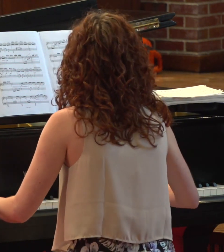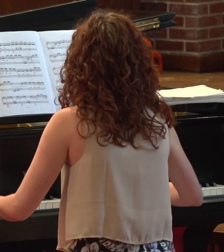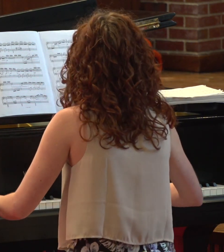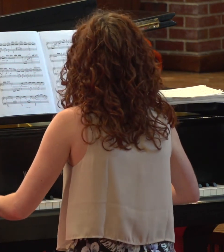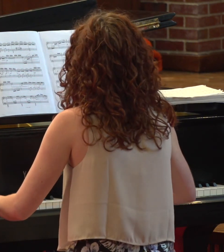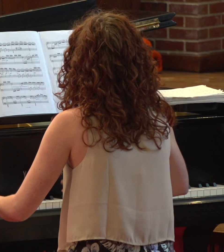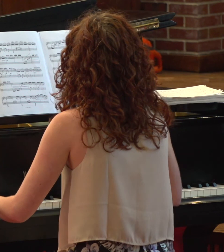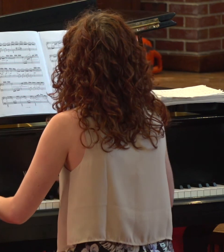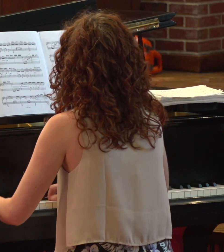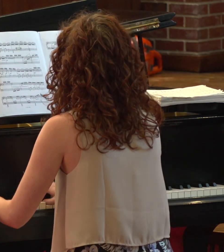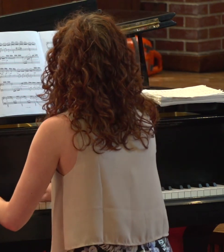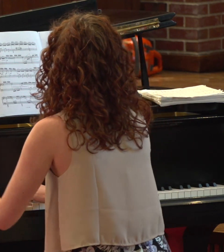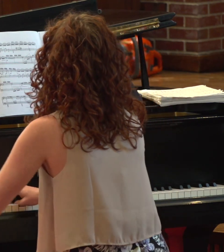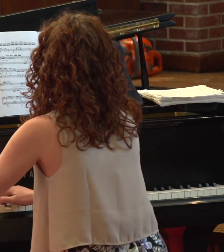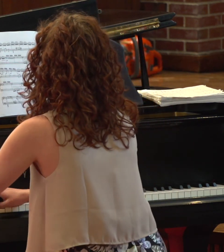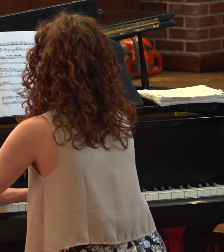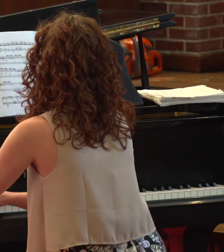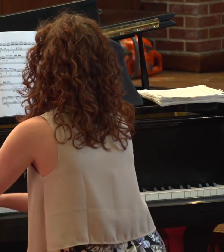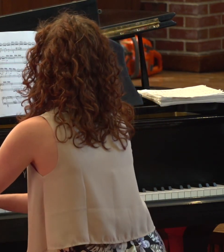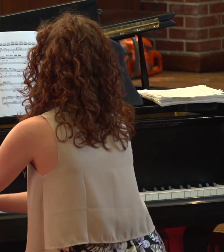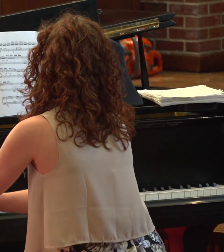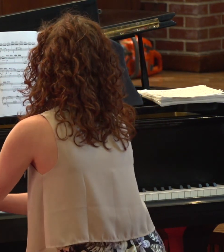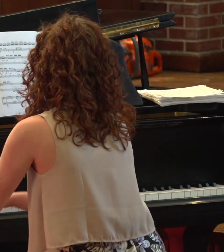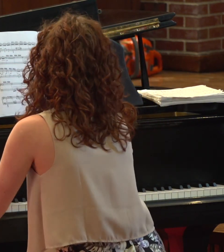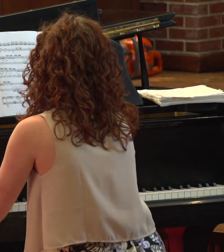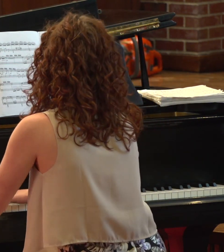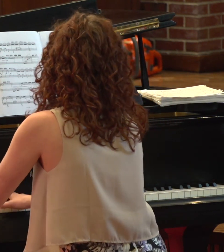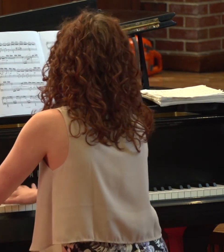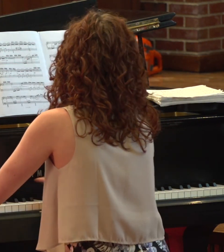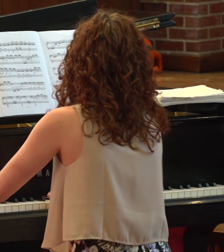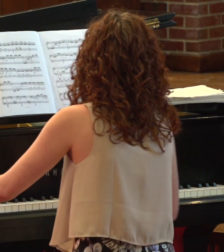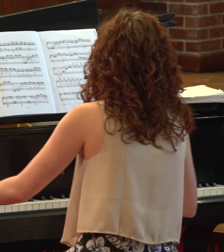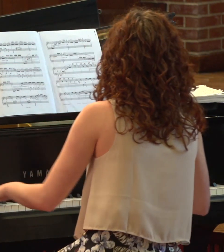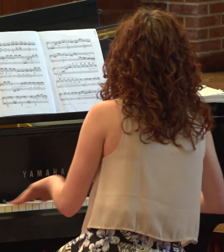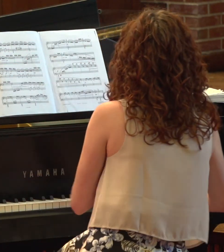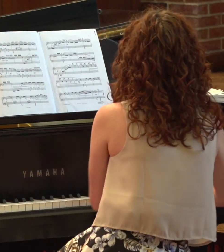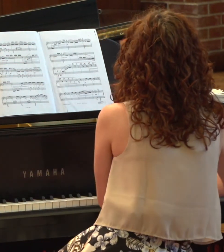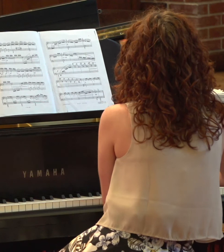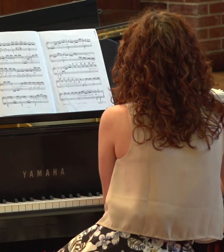Thank you.